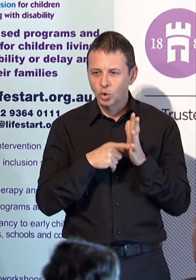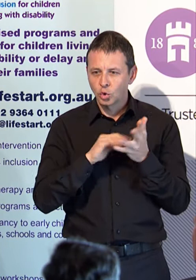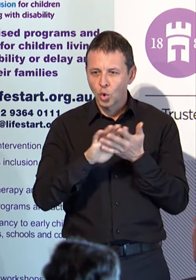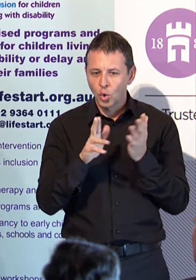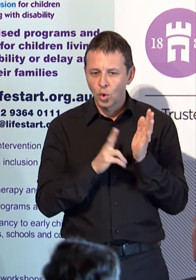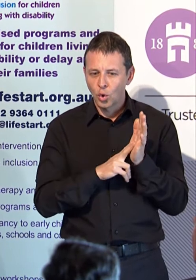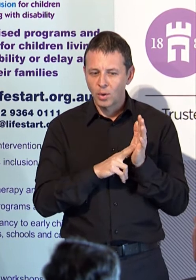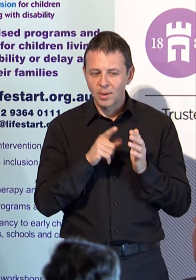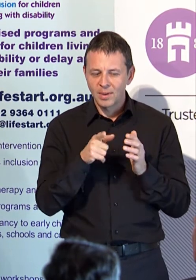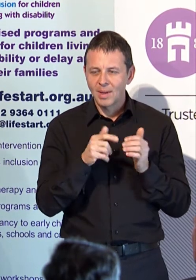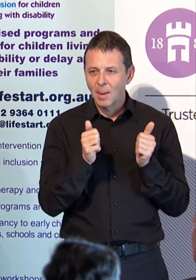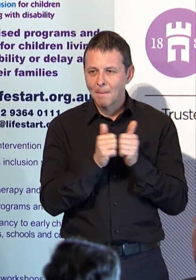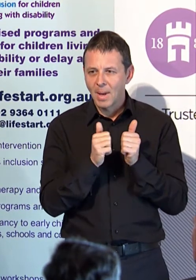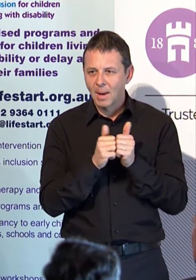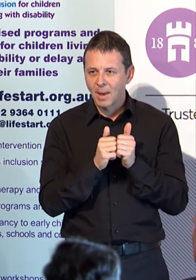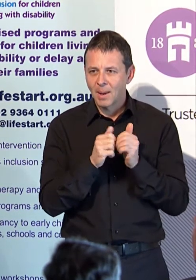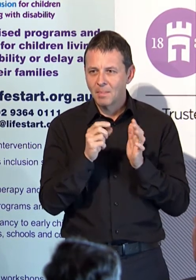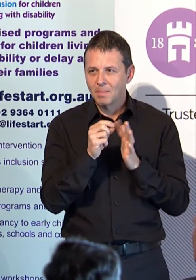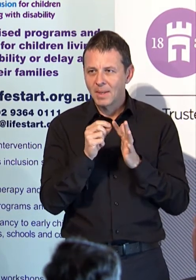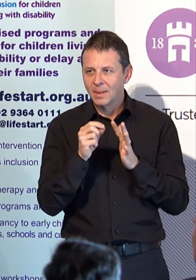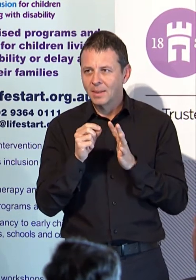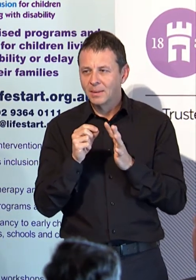was a partner of PwC, recently retired.